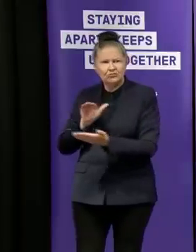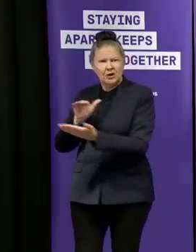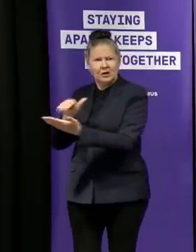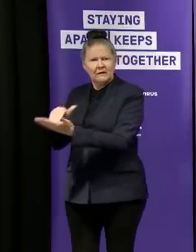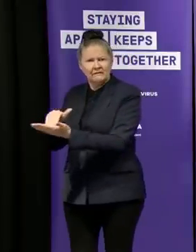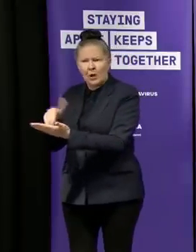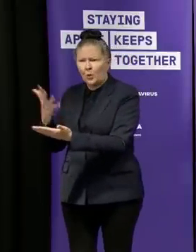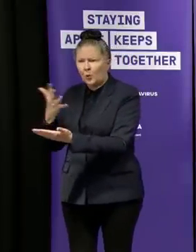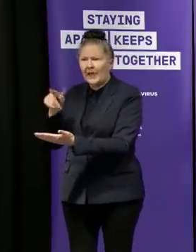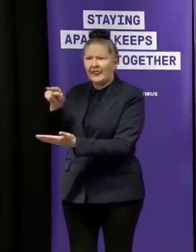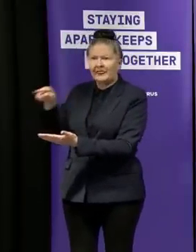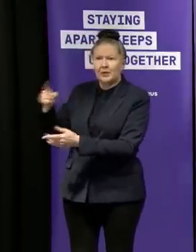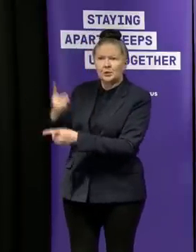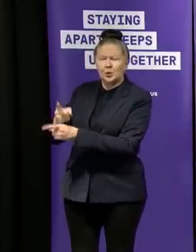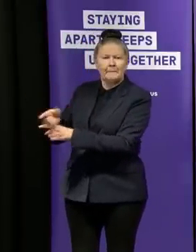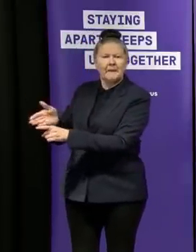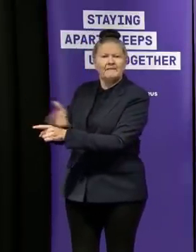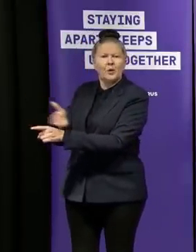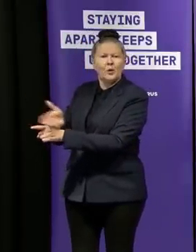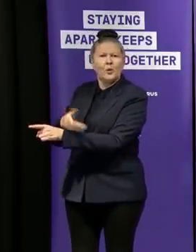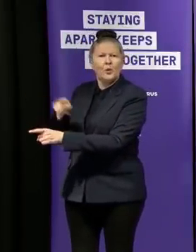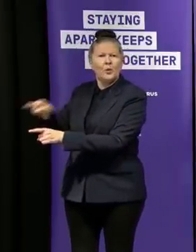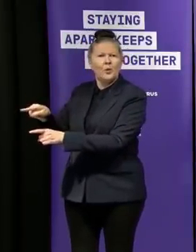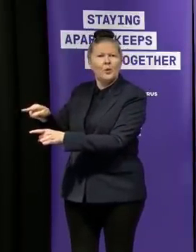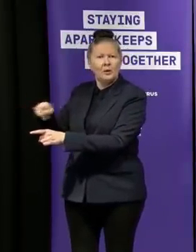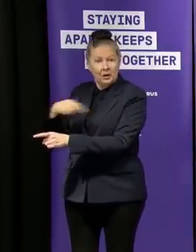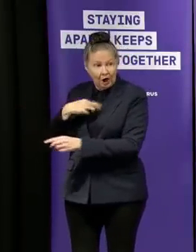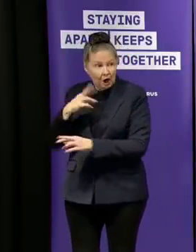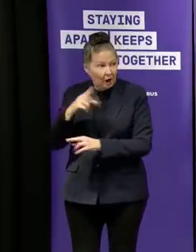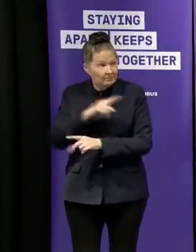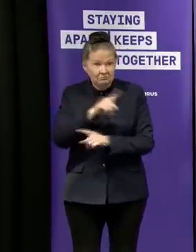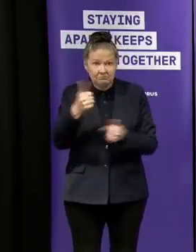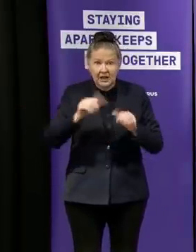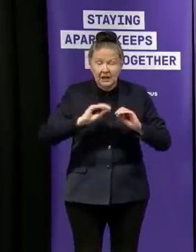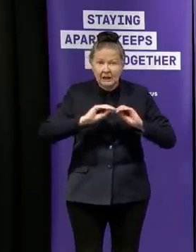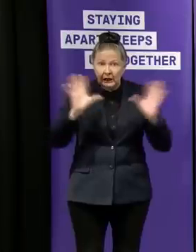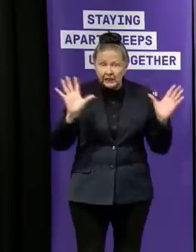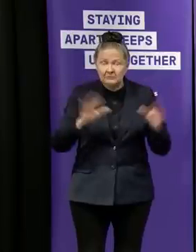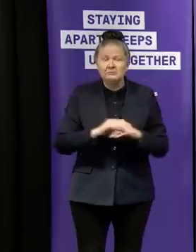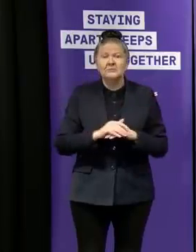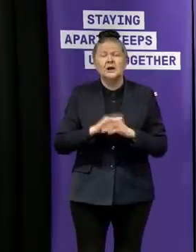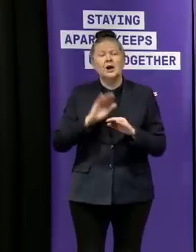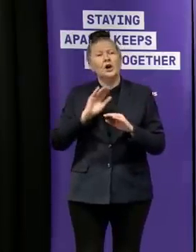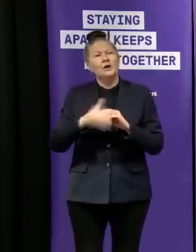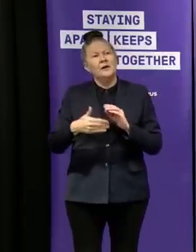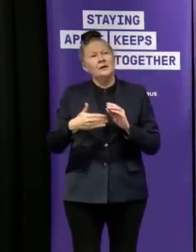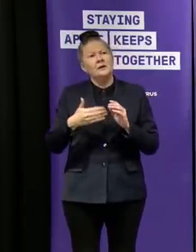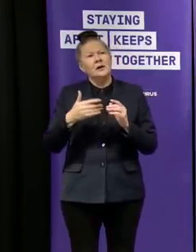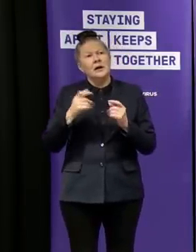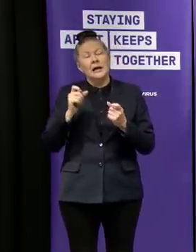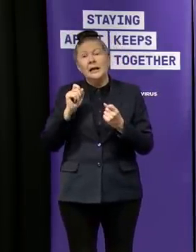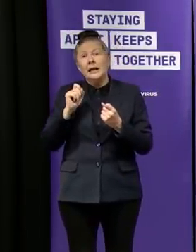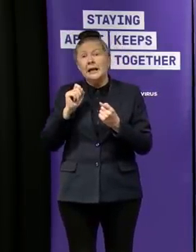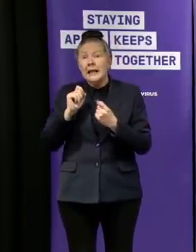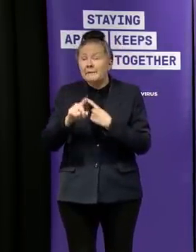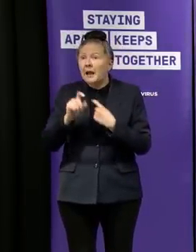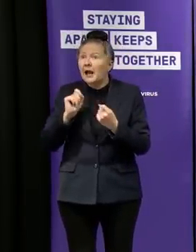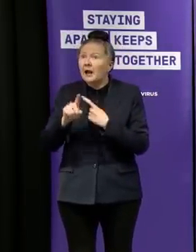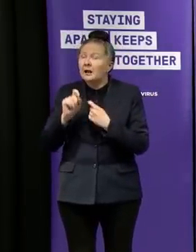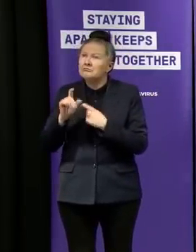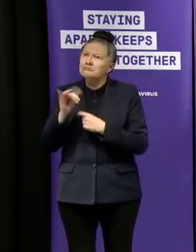specific issue was discussed, so I hope that's settled. In relation to the emails, I've probably